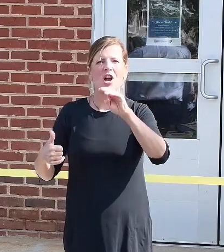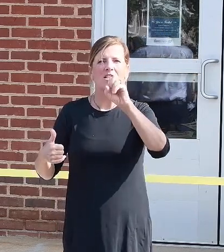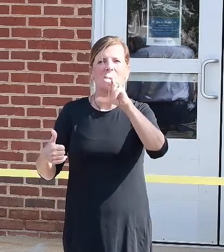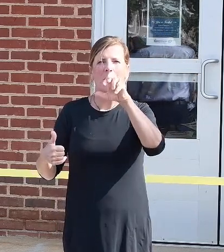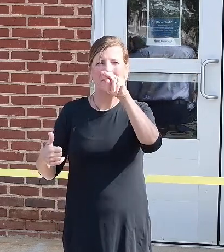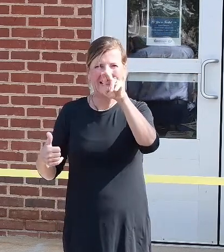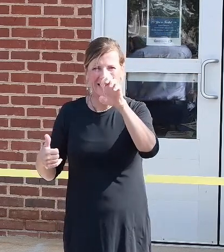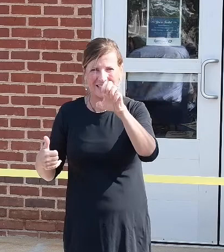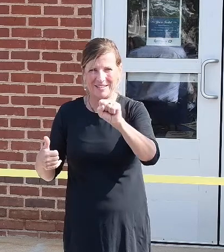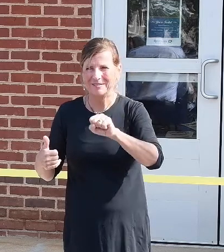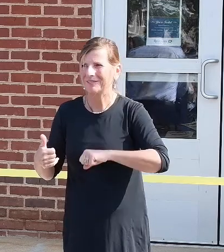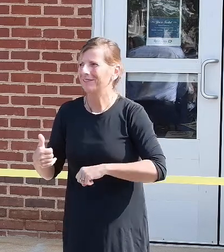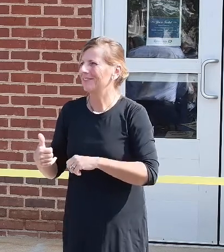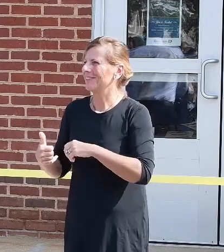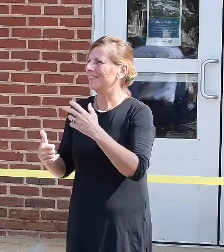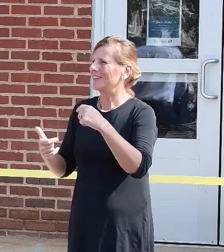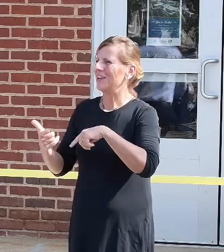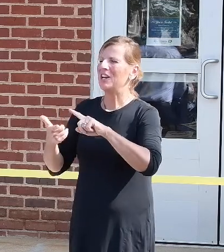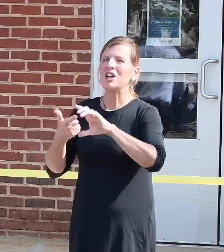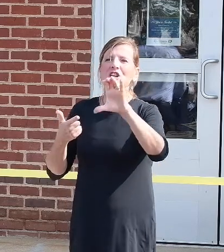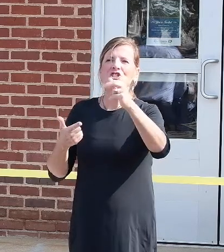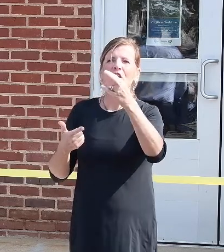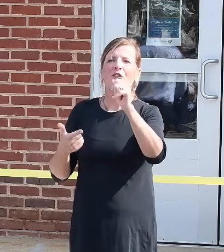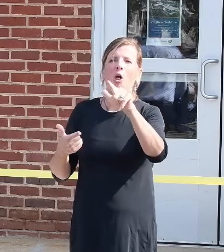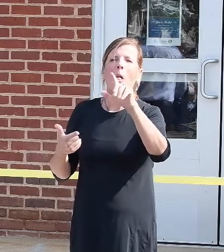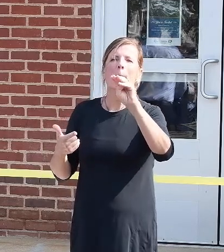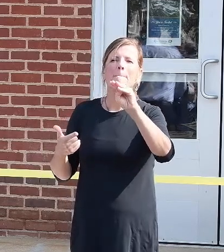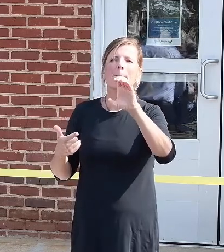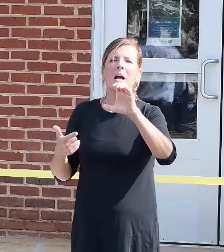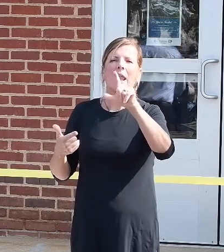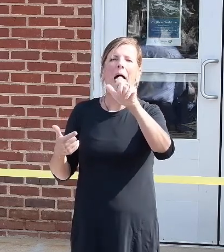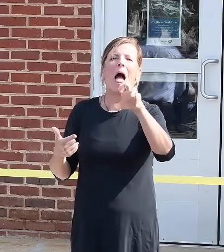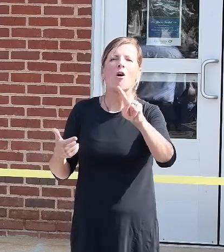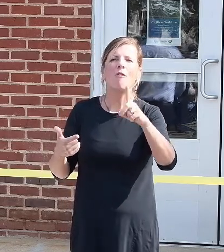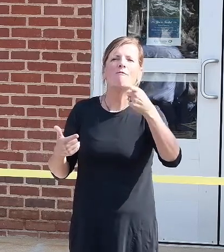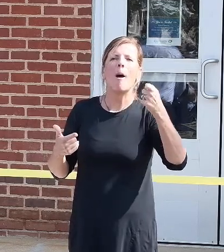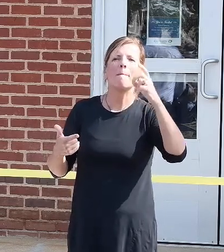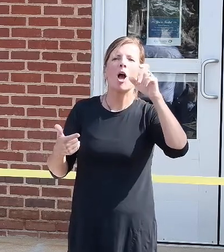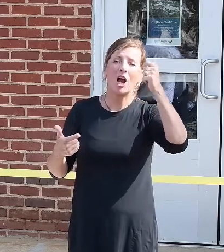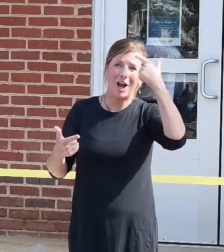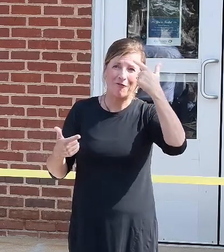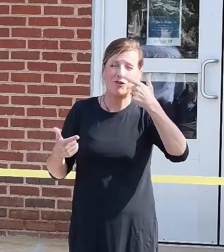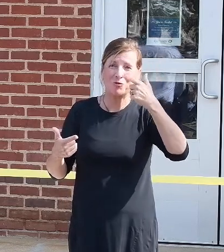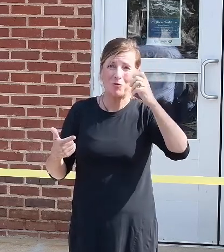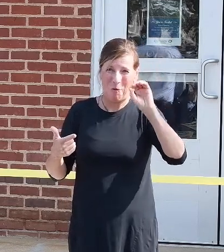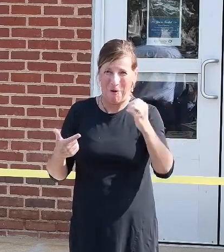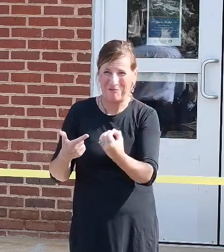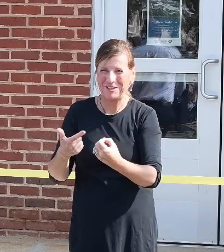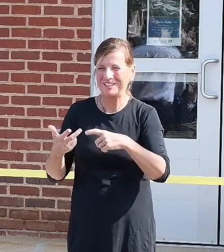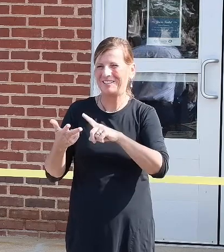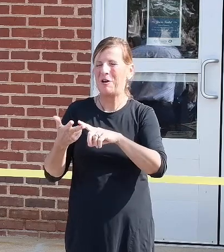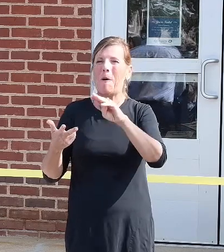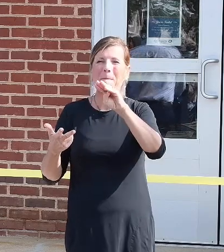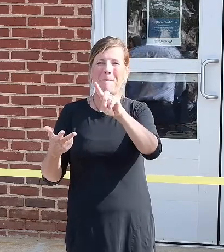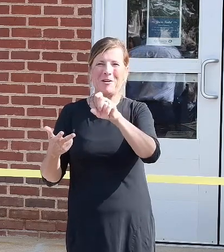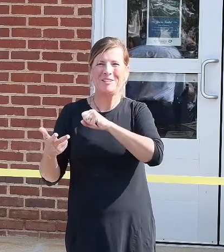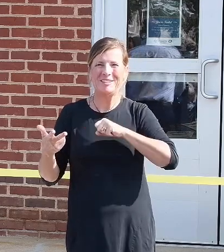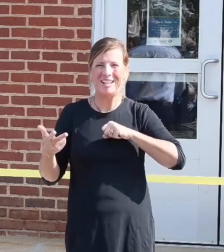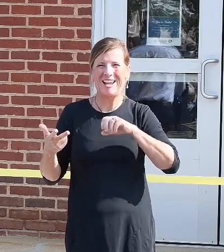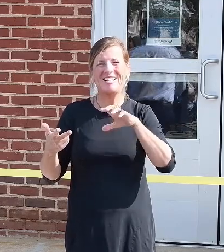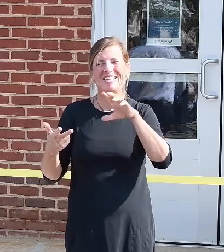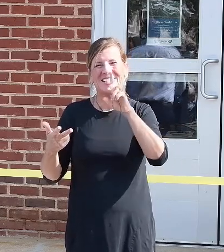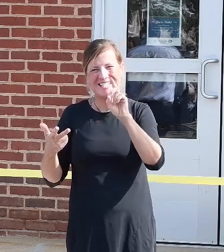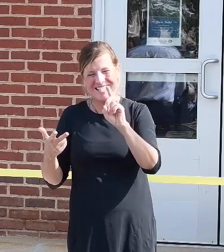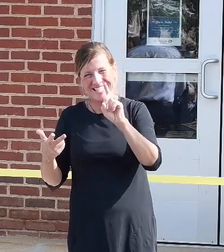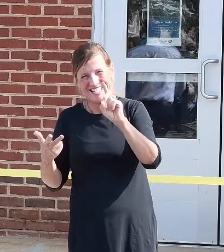Sarbanes, Cheryl McLeod, representing Governor Hogan's office, Maryland State Senator representing District 13,